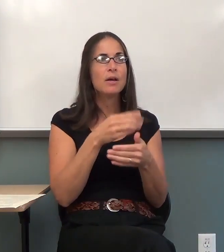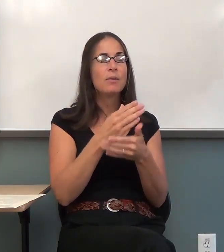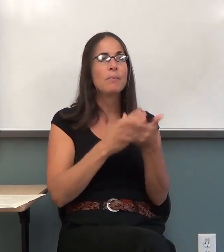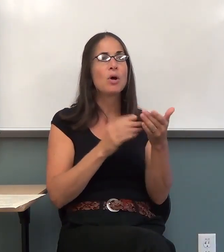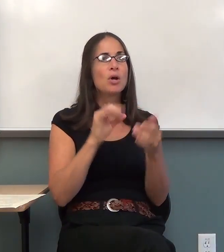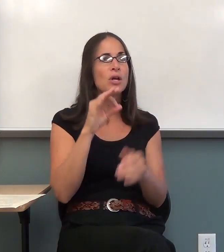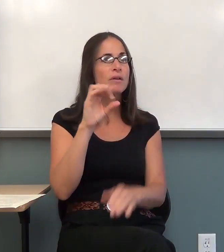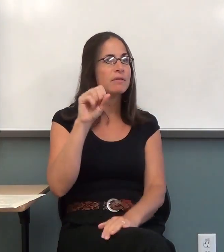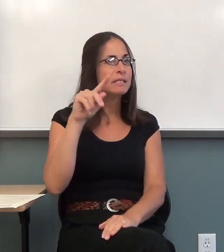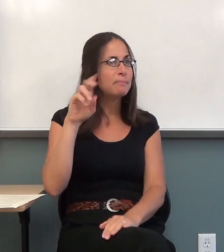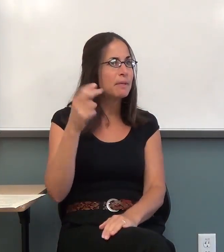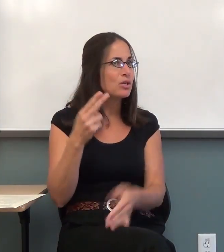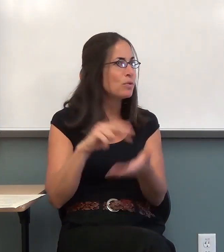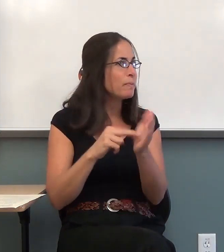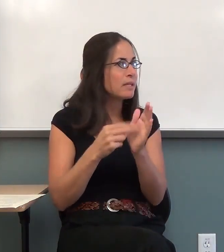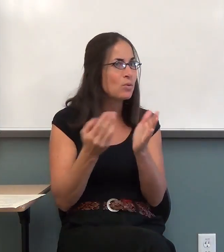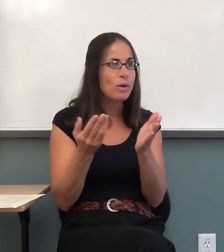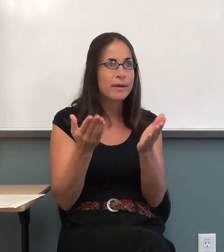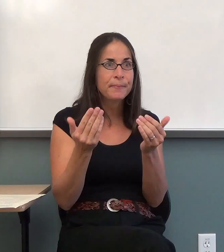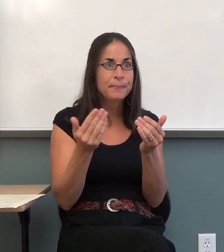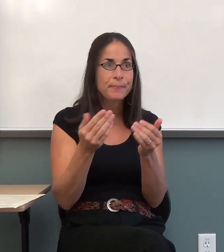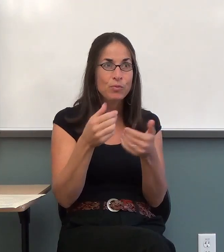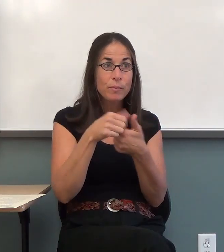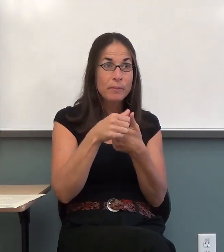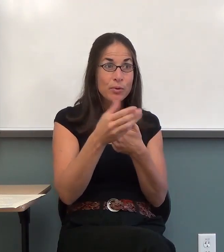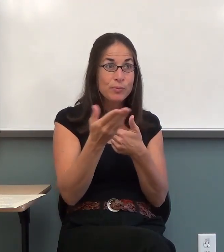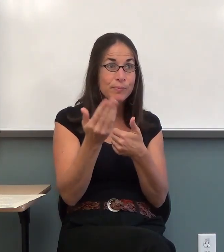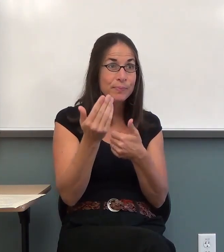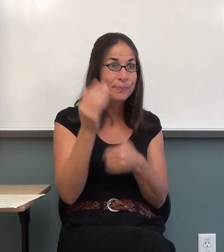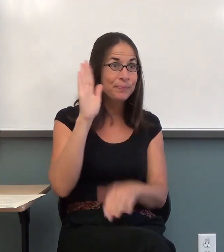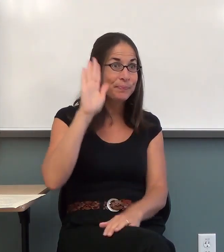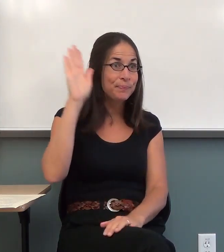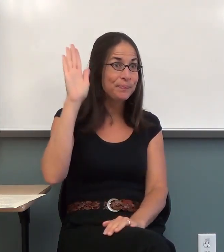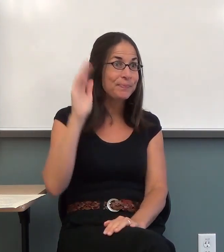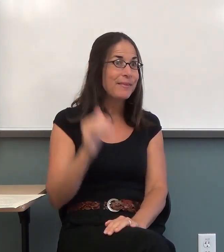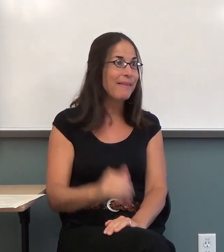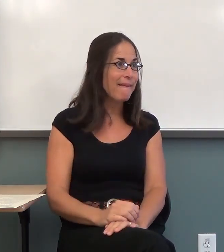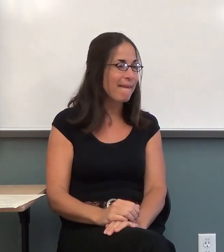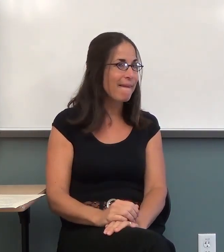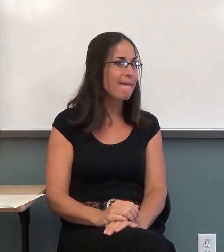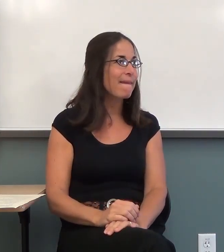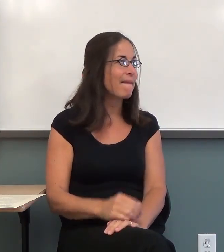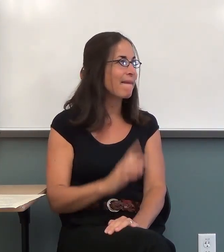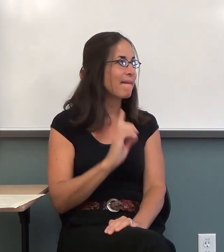of speech? What part of speech? Do you know?